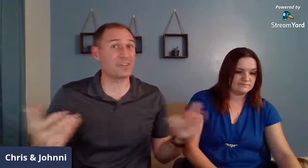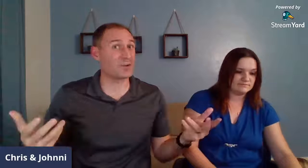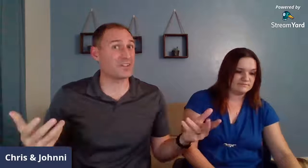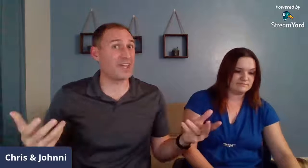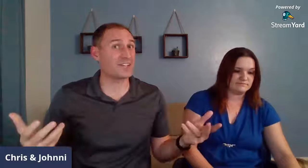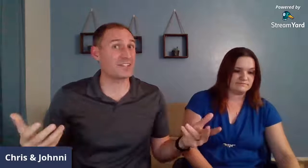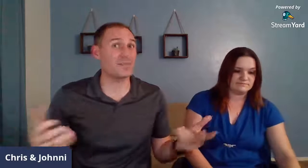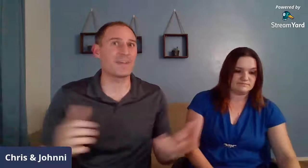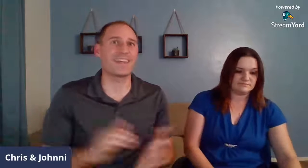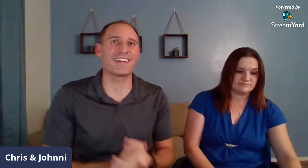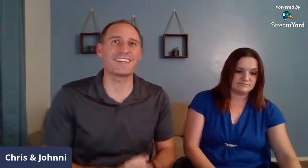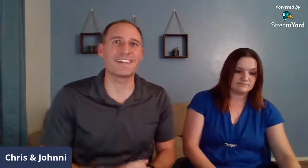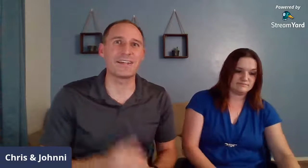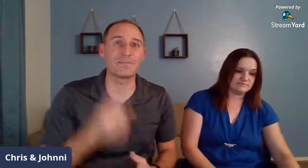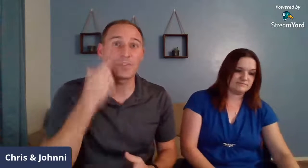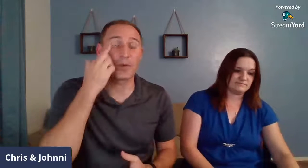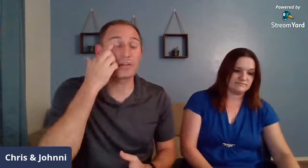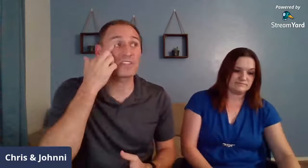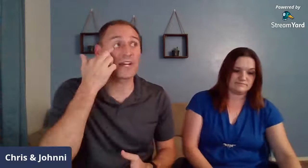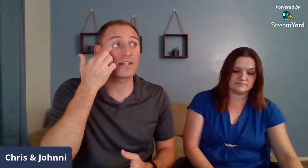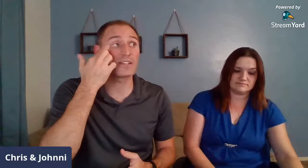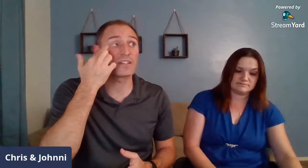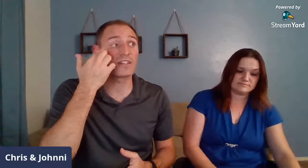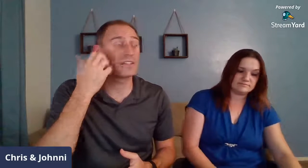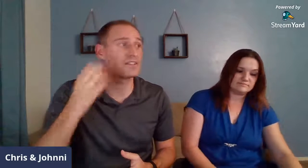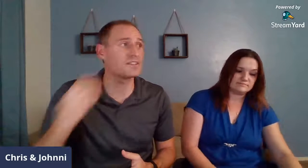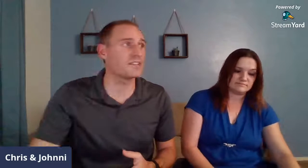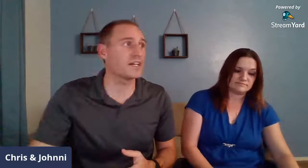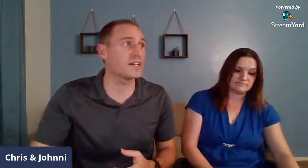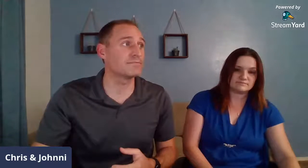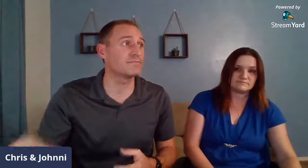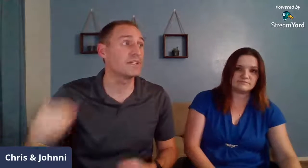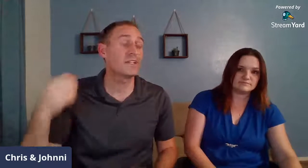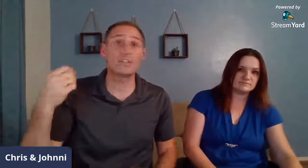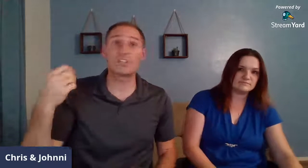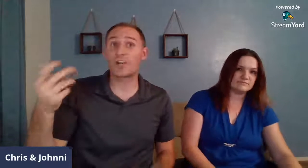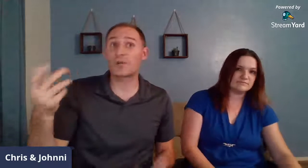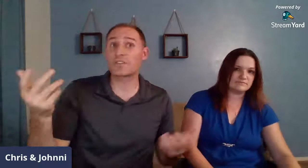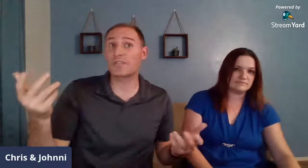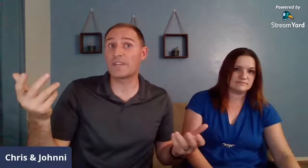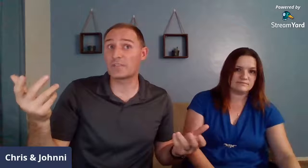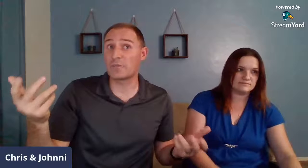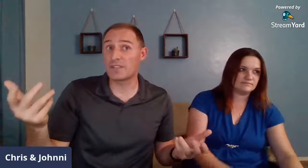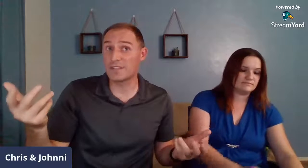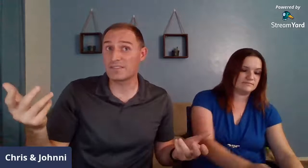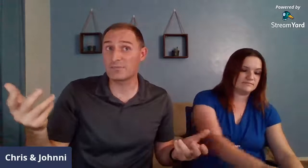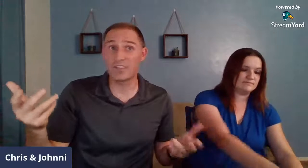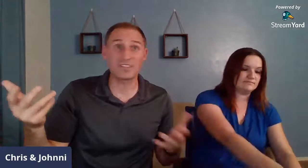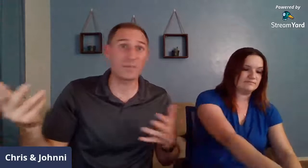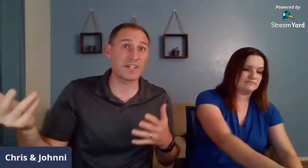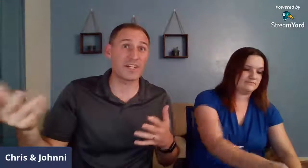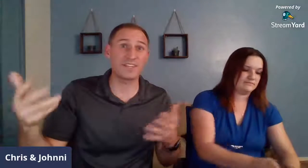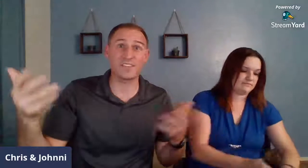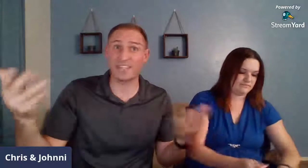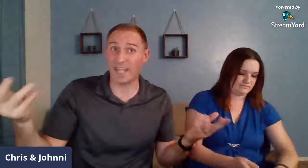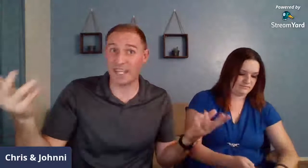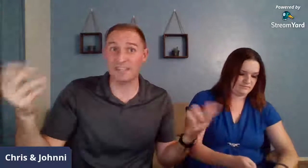always catch up. And tomorrow's challenge is share what your favorite meal is with somebody else in